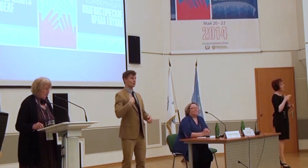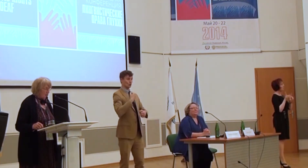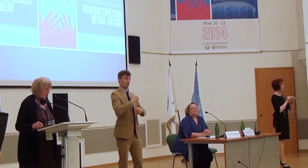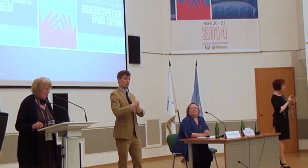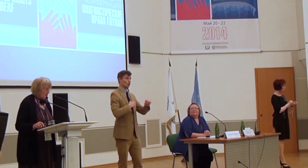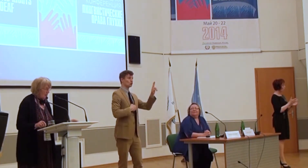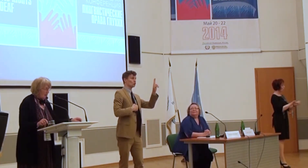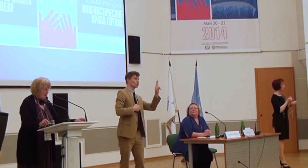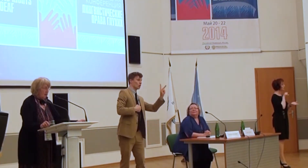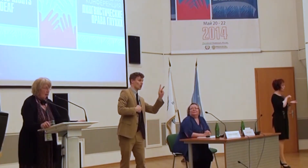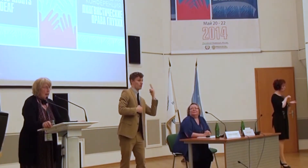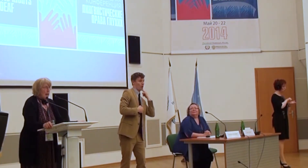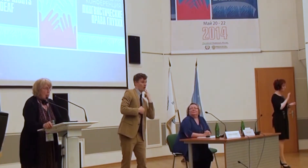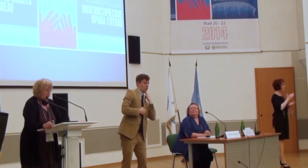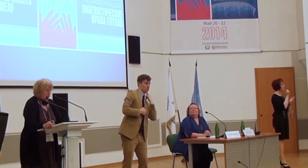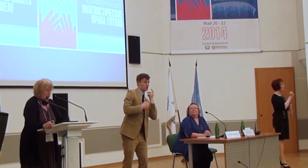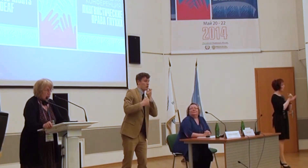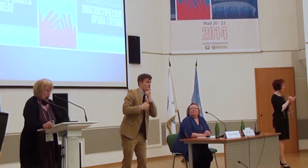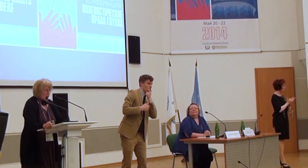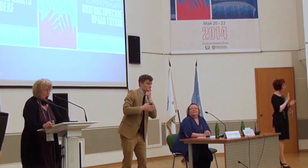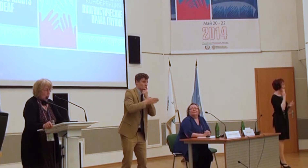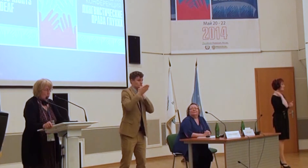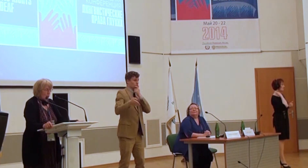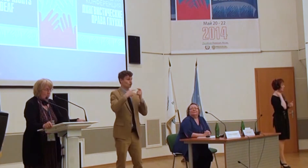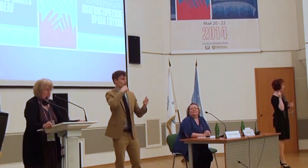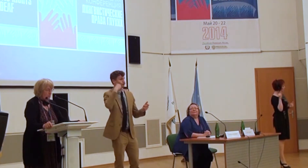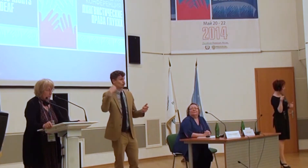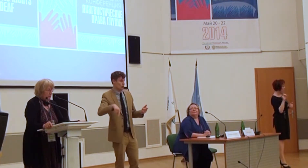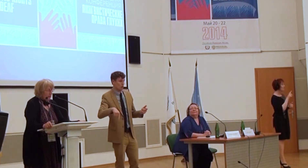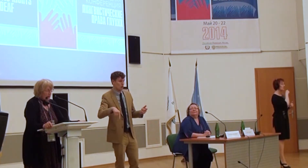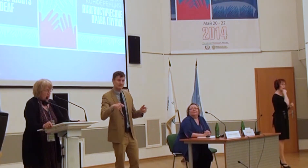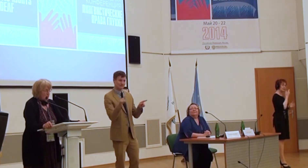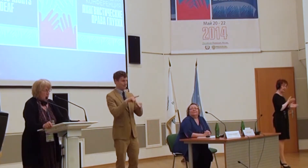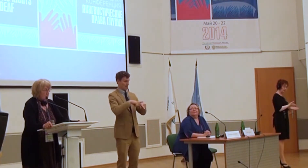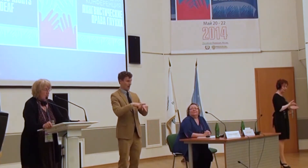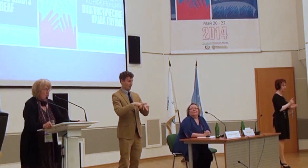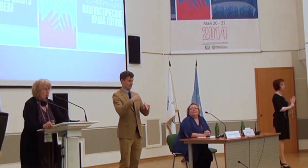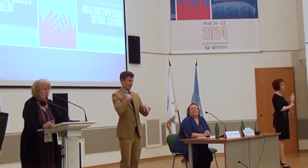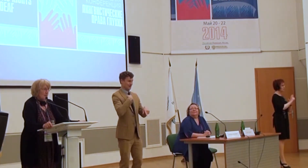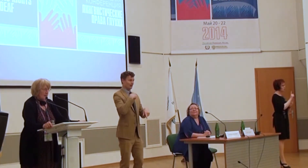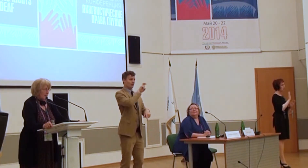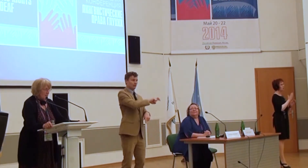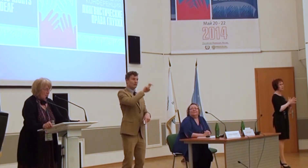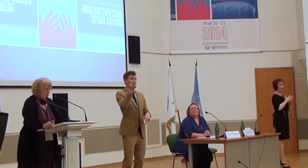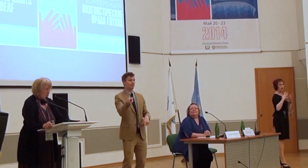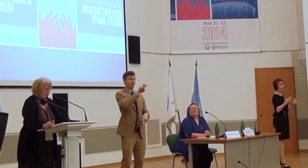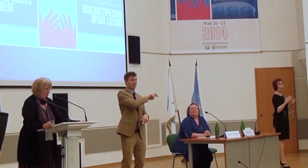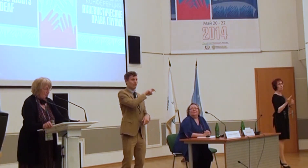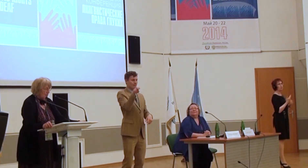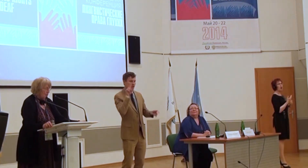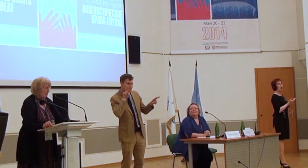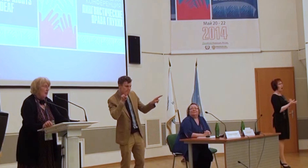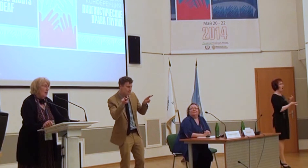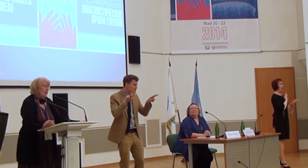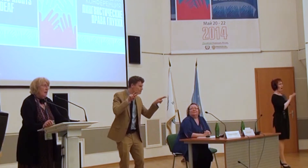and in Russia. And at first there was enormous optimism, and teachers themselves were delighted to be teaching